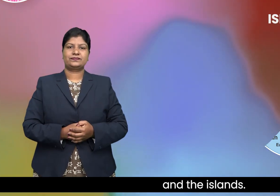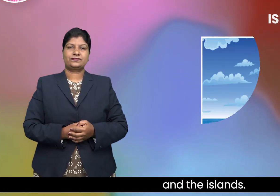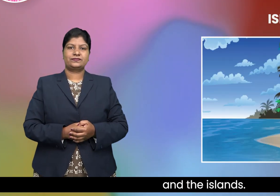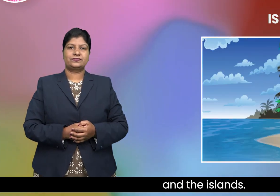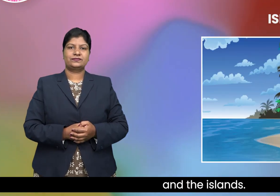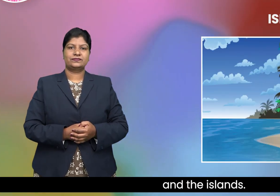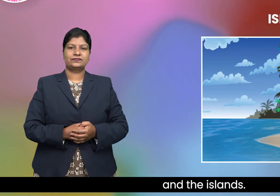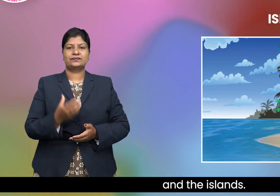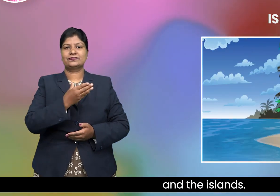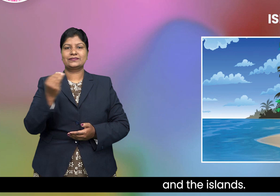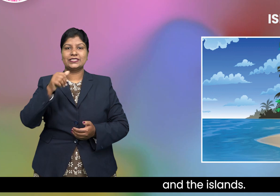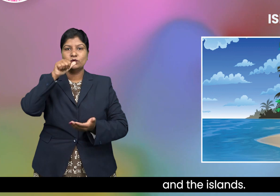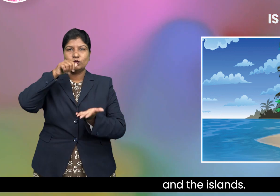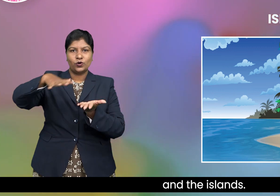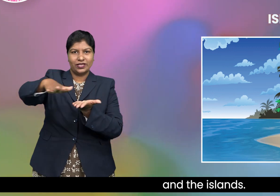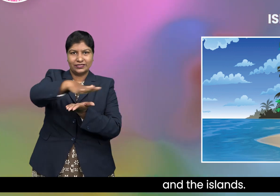and the islands.